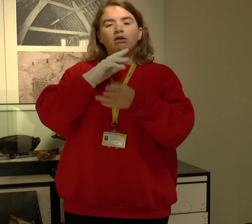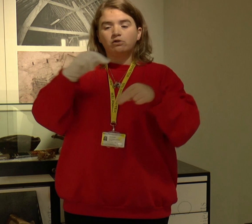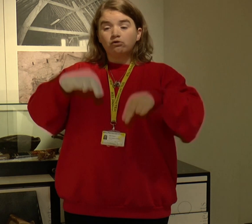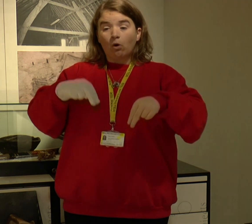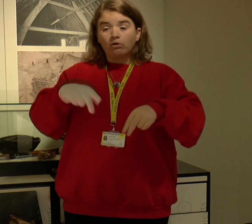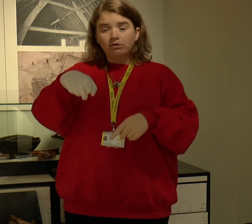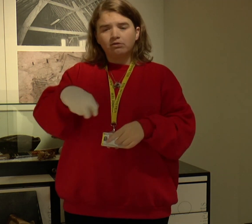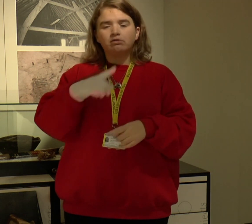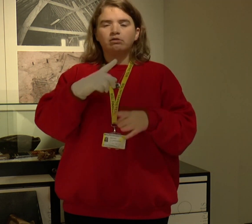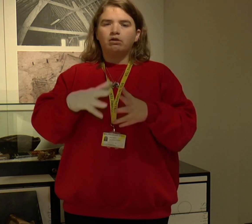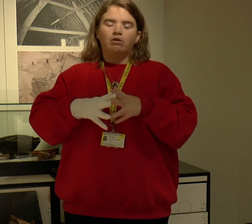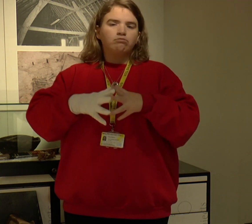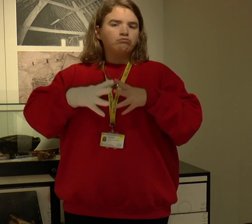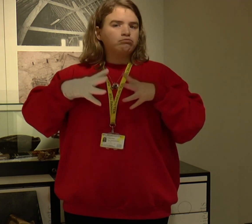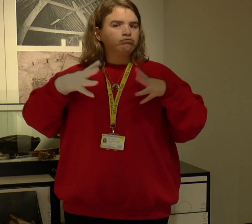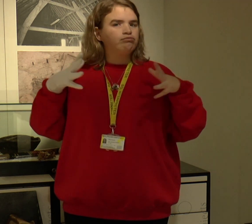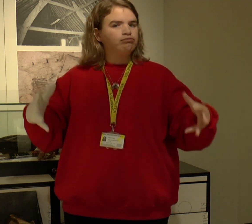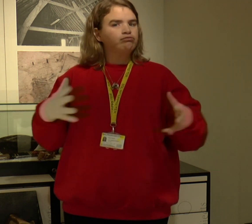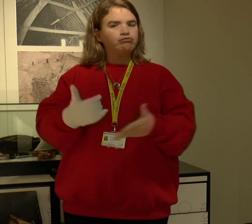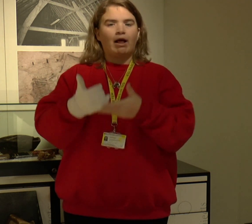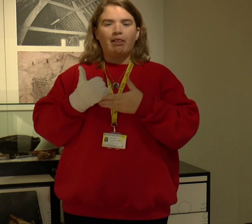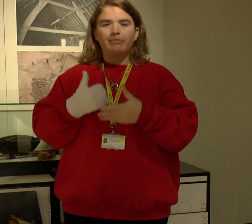Leah, the guide dog, has been a massive help to Nadia.